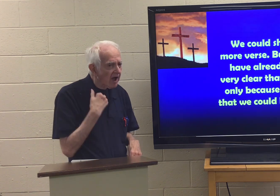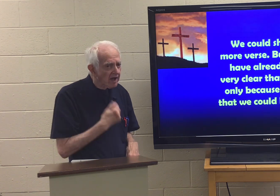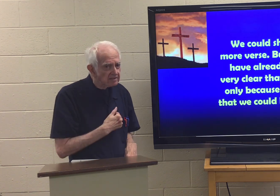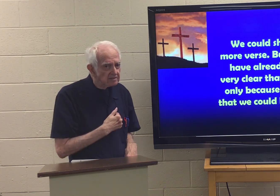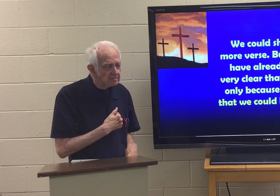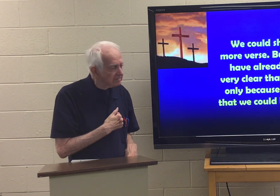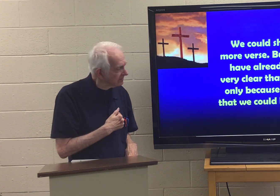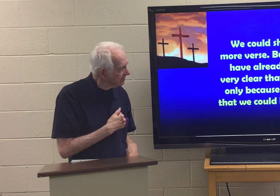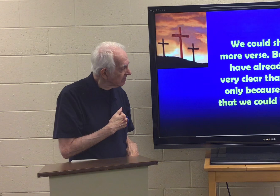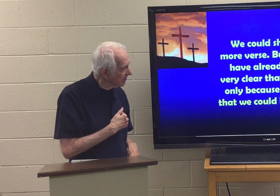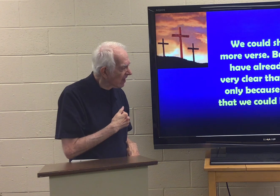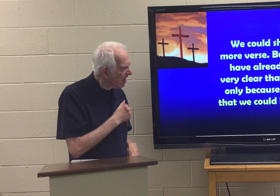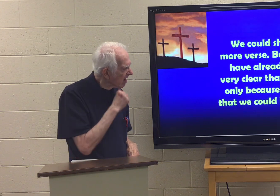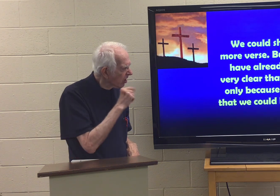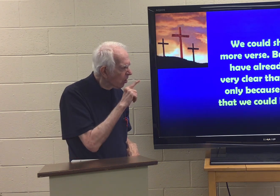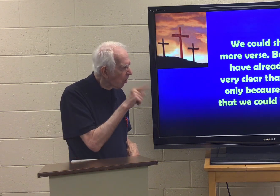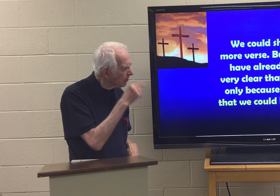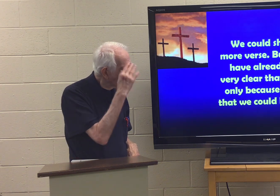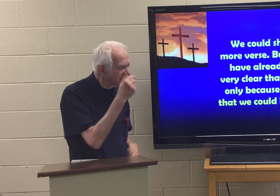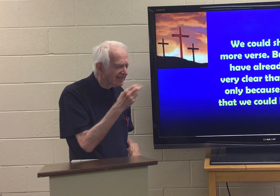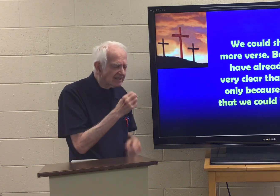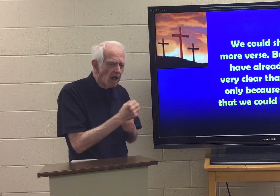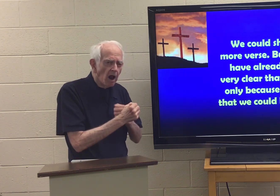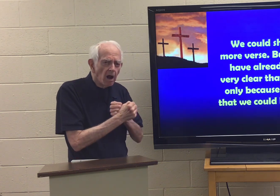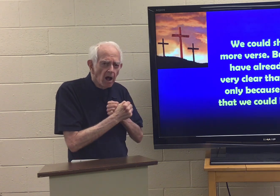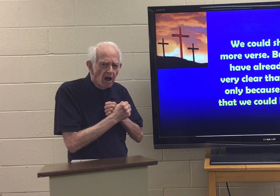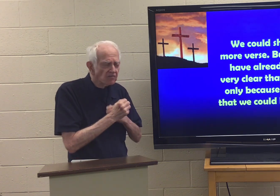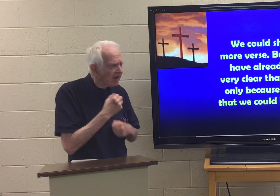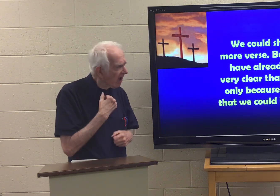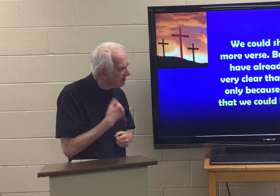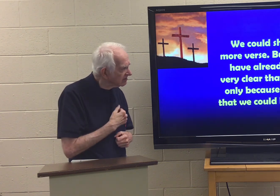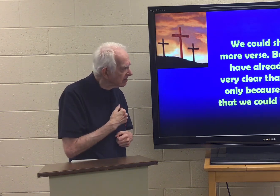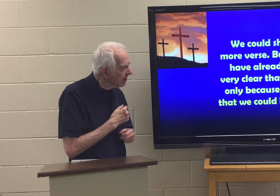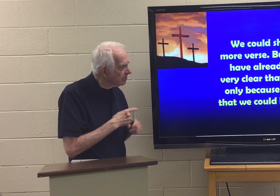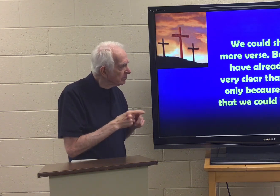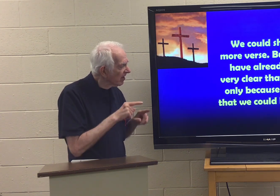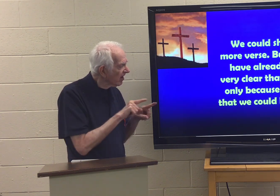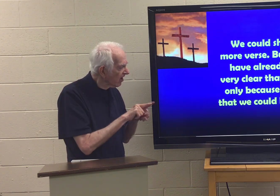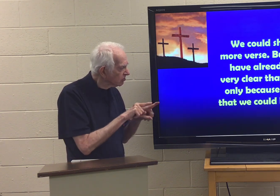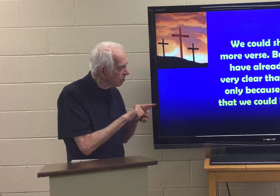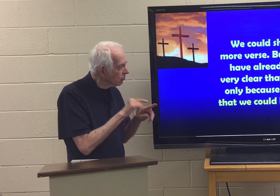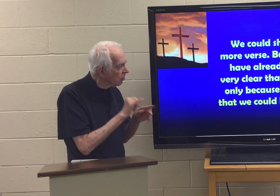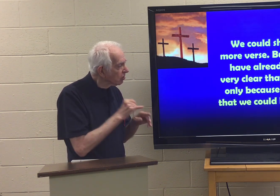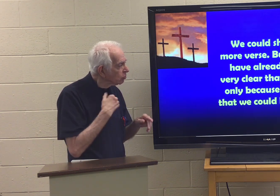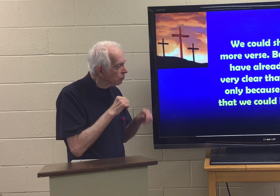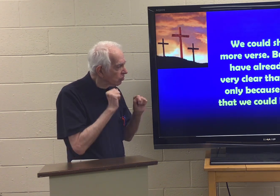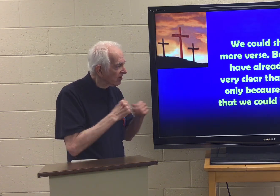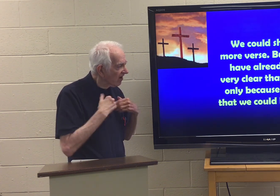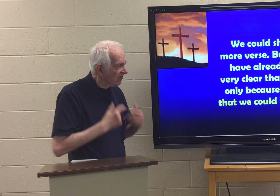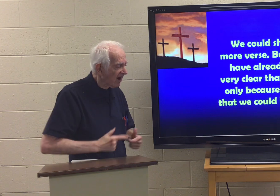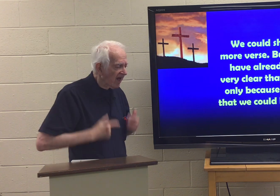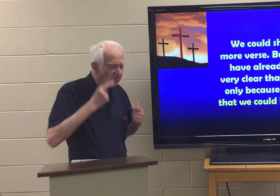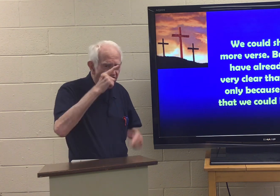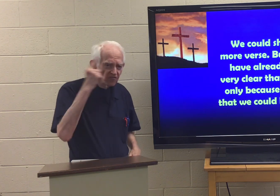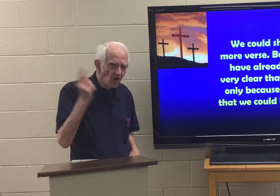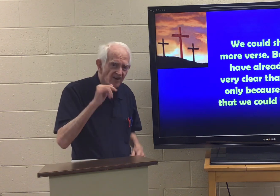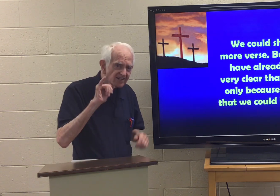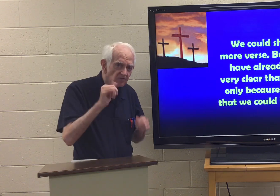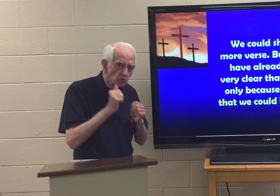us. Not only because He loved us, but also that we could have life forever